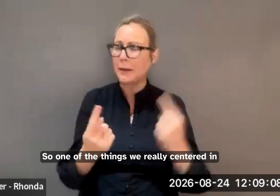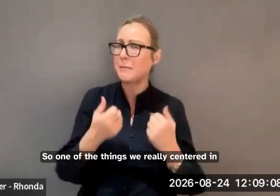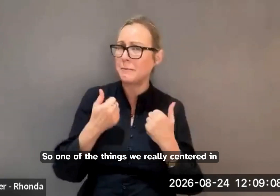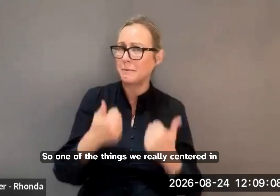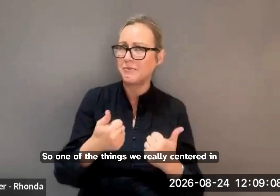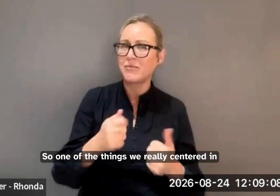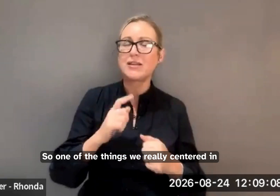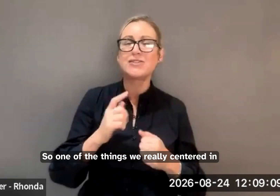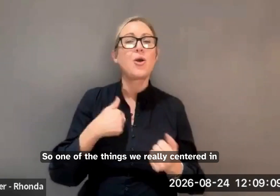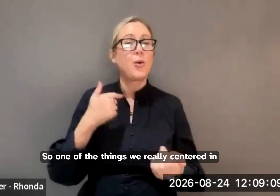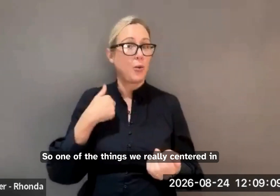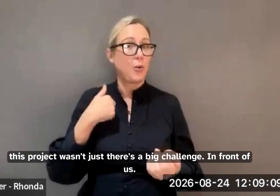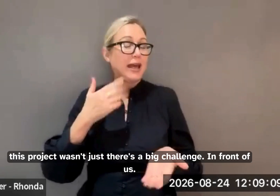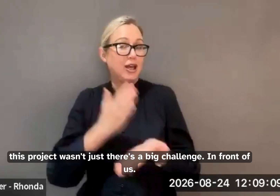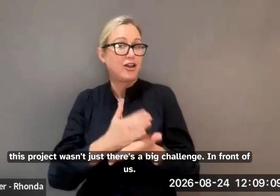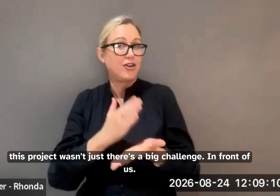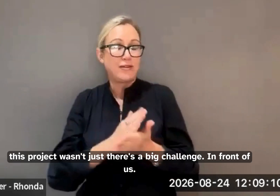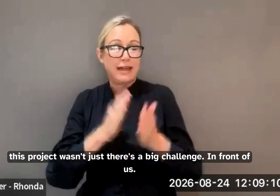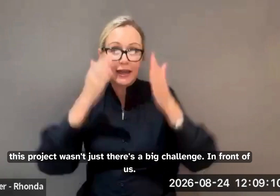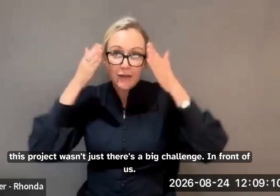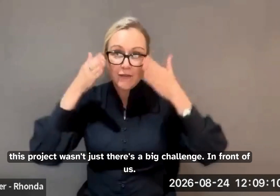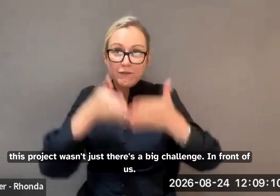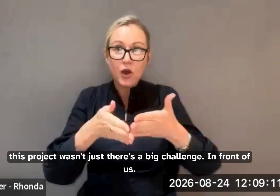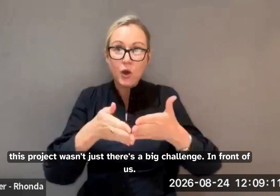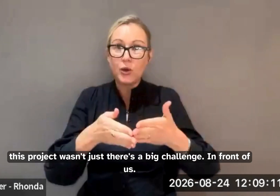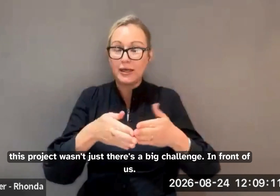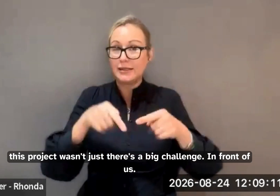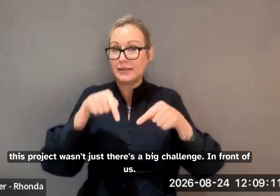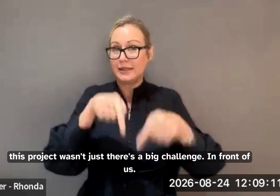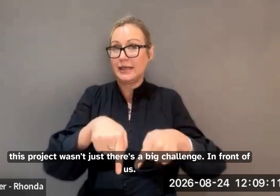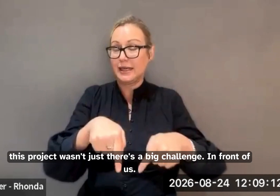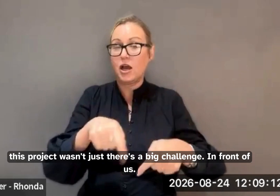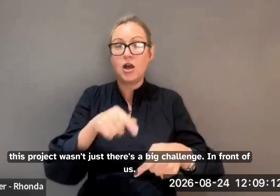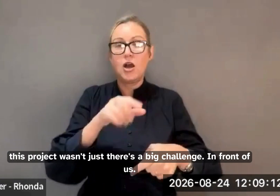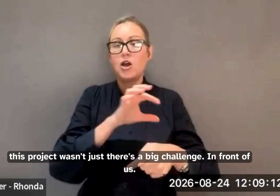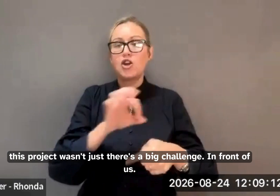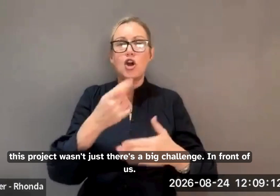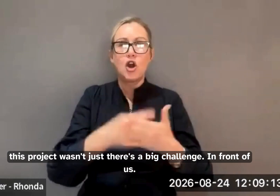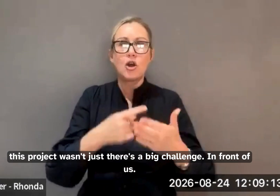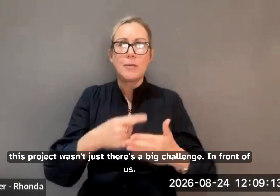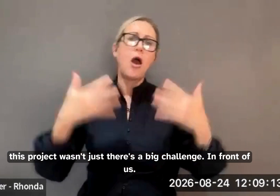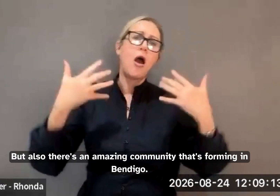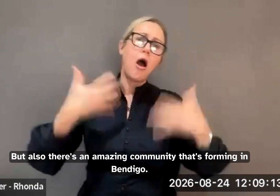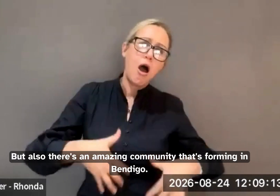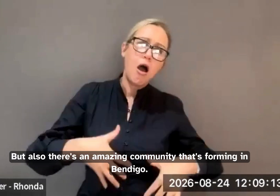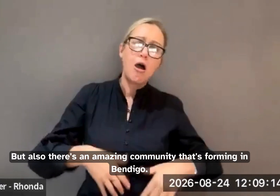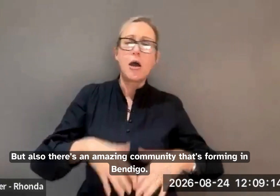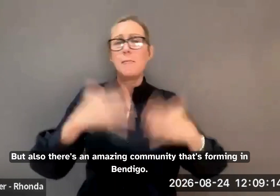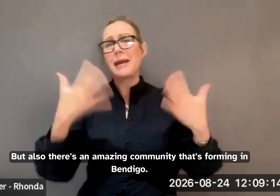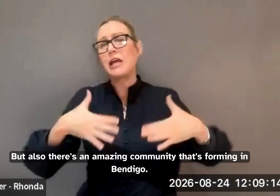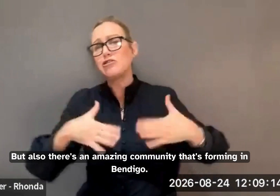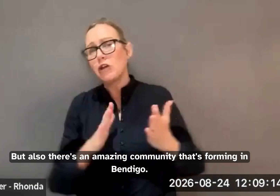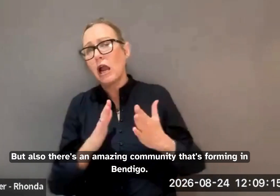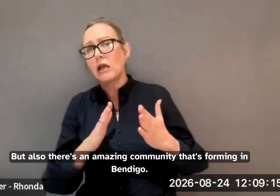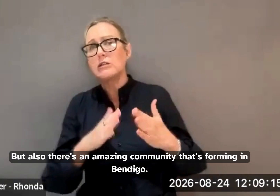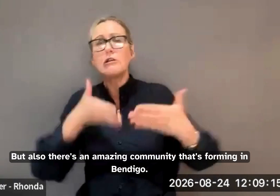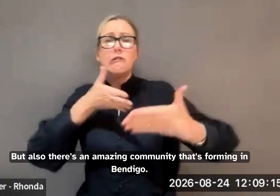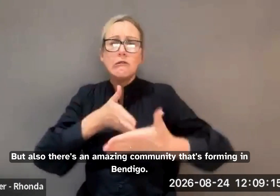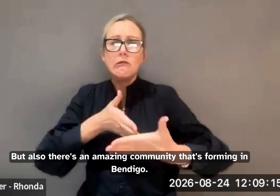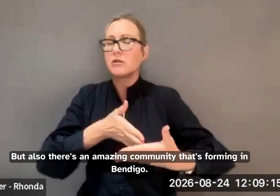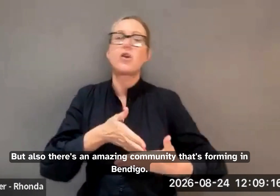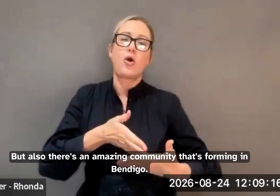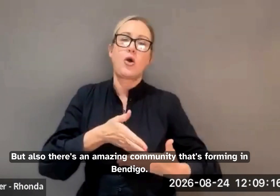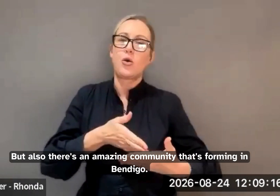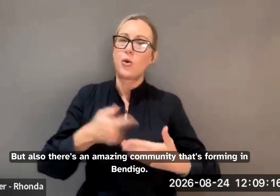things we really centered in this project wasn't just, oh, there's a big challenge in front of us, but also there's an